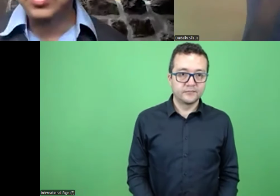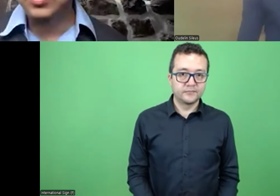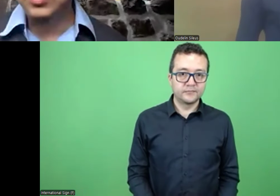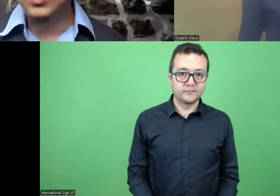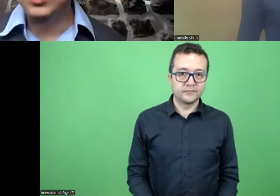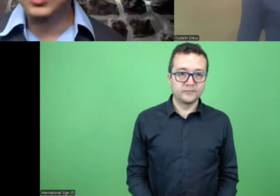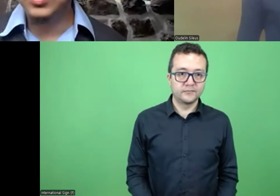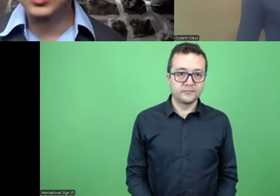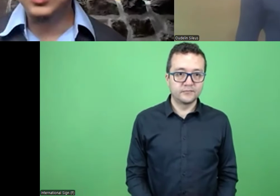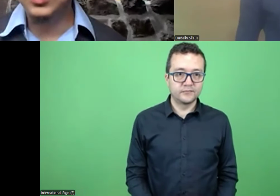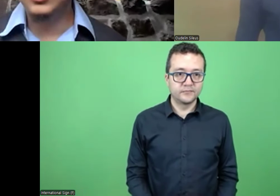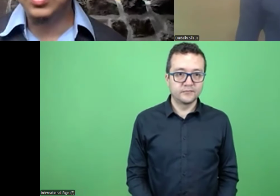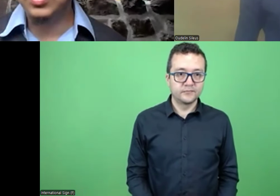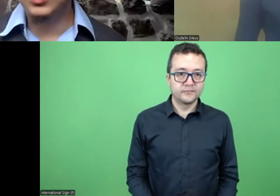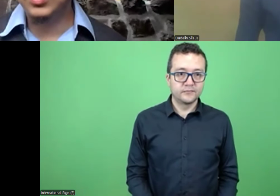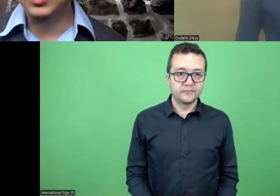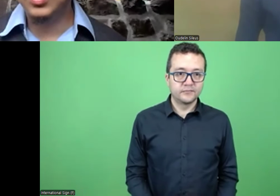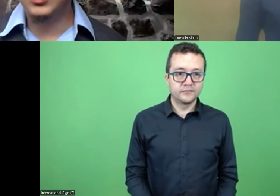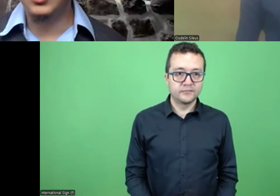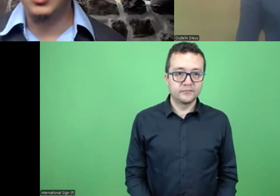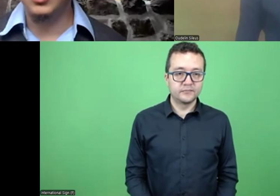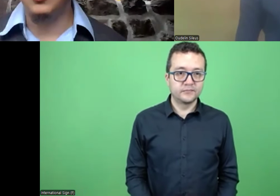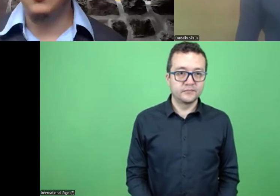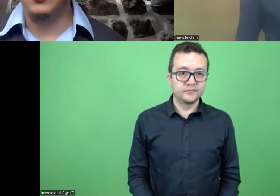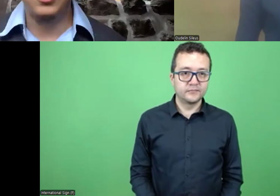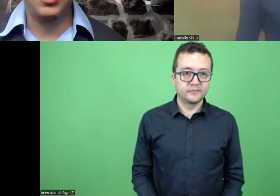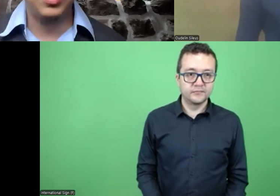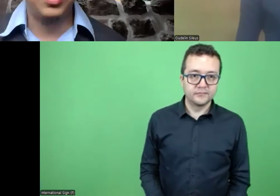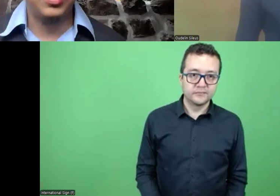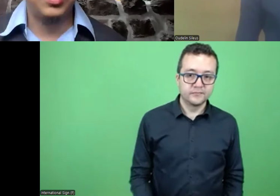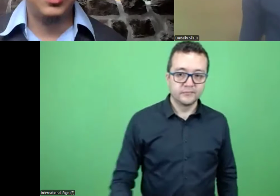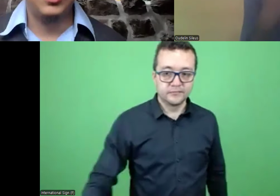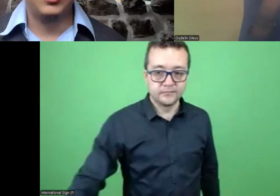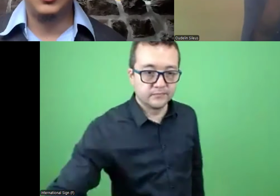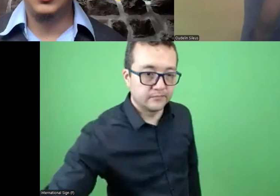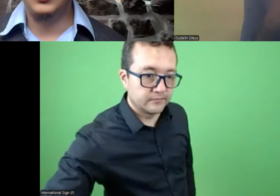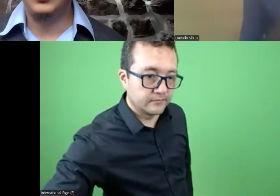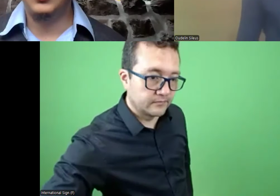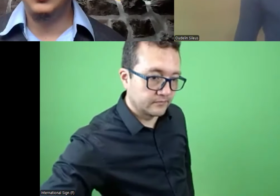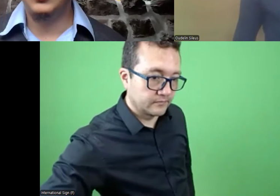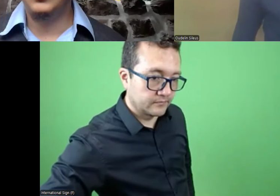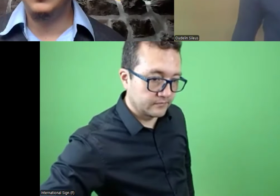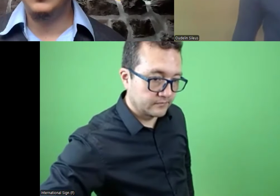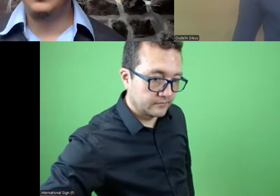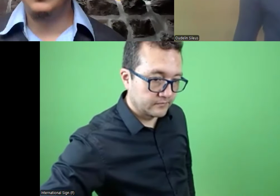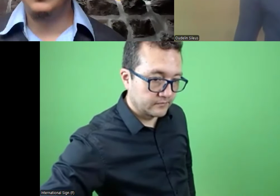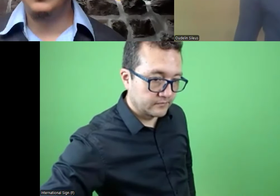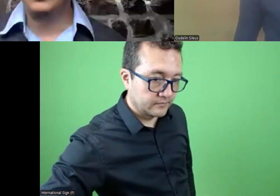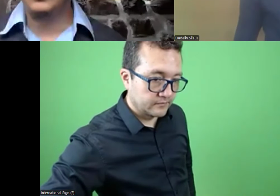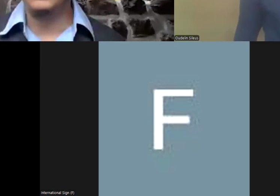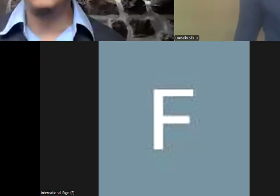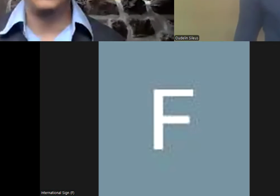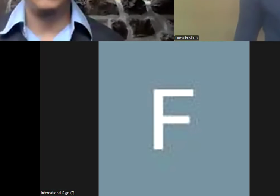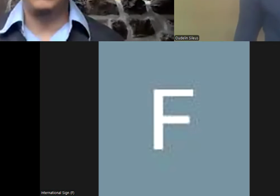Thank you very much. Bye. Thank you. Thank you. Bye. Joel,